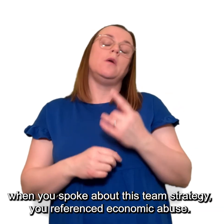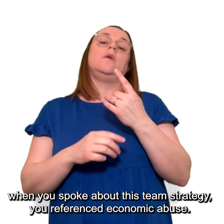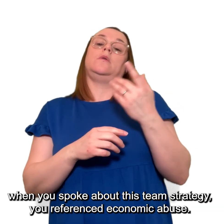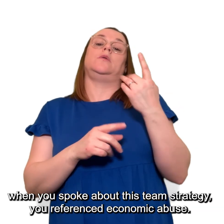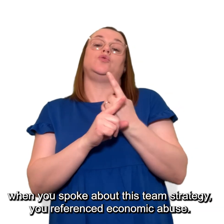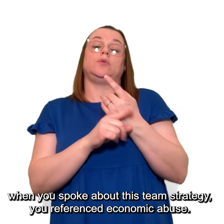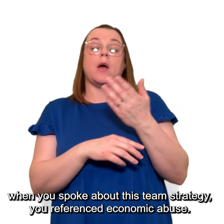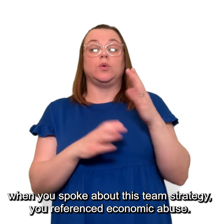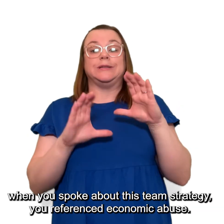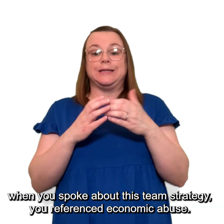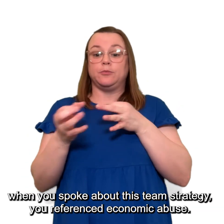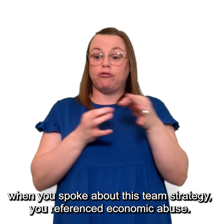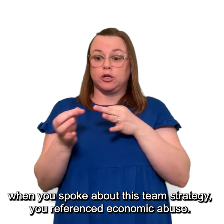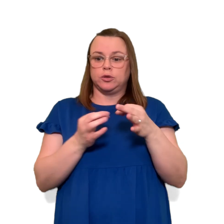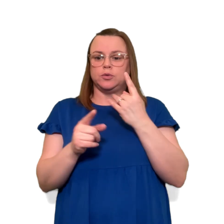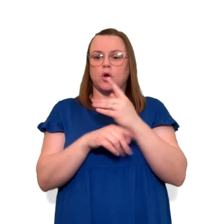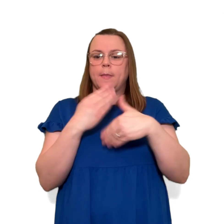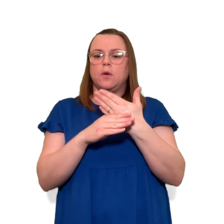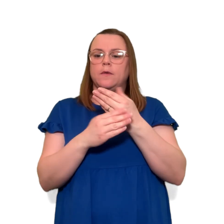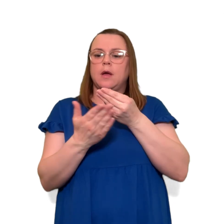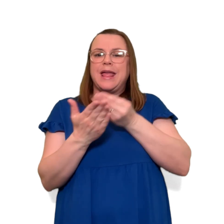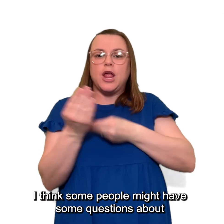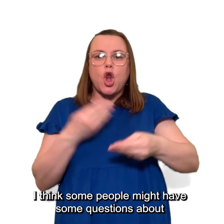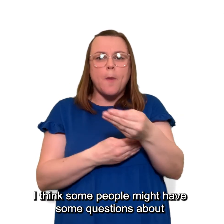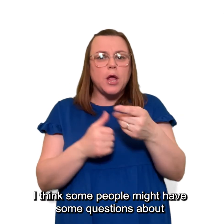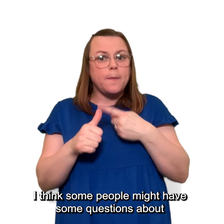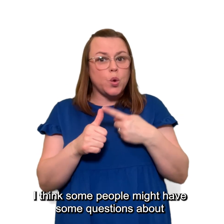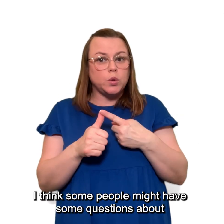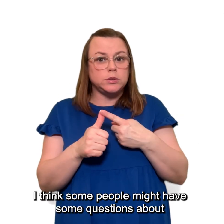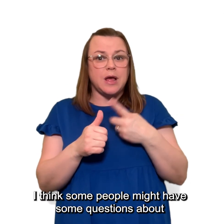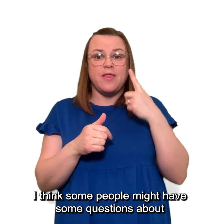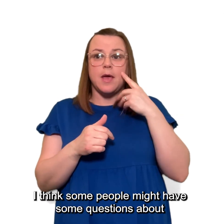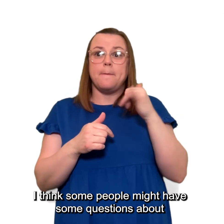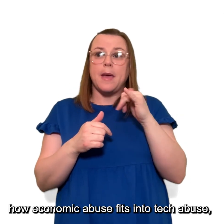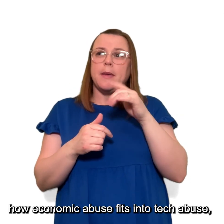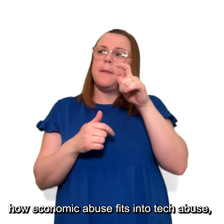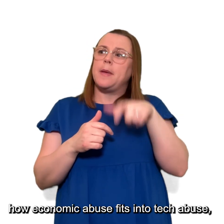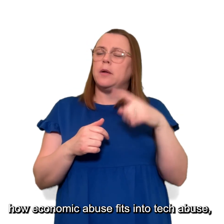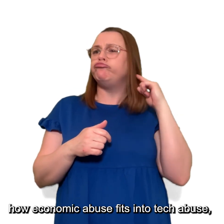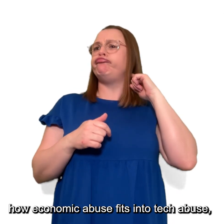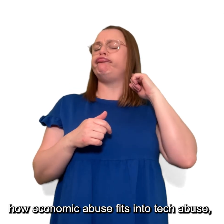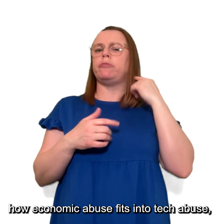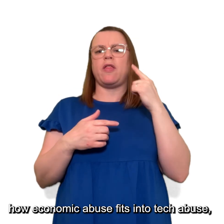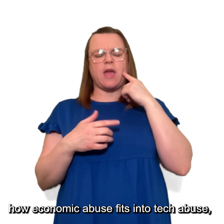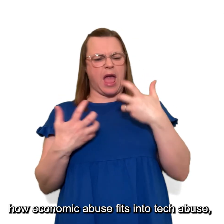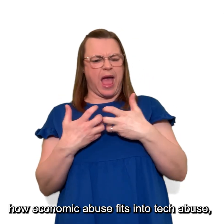team strategy, you referenced economic abuse. I think some people might have some questions about how economic abuse fits into